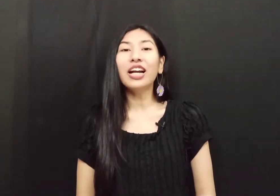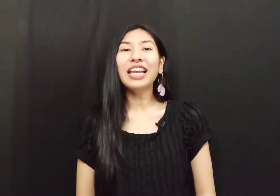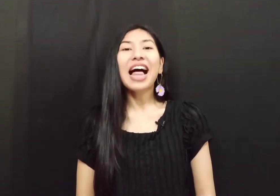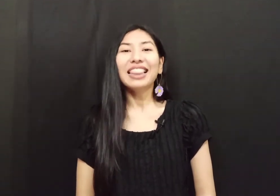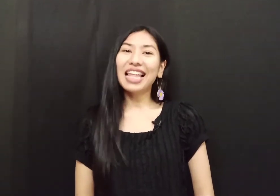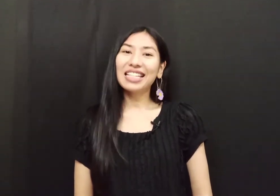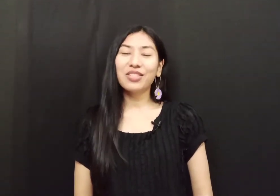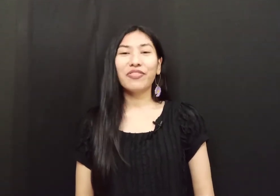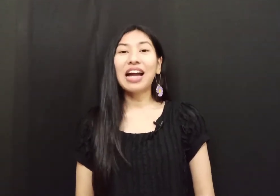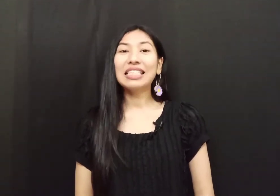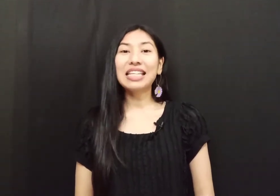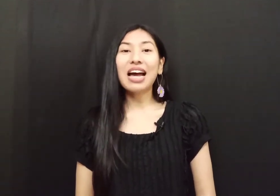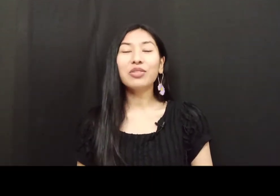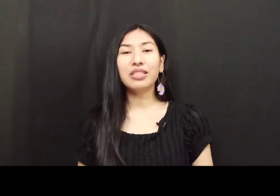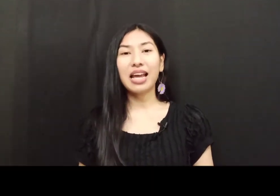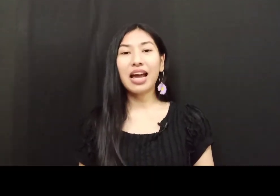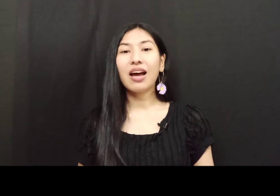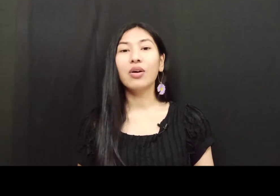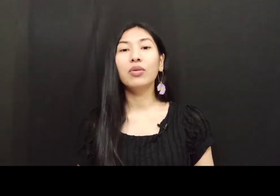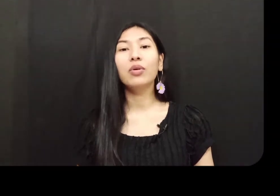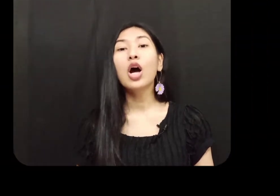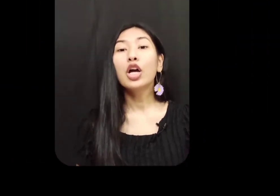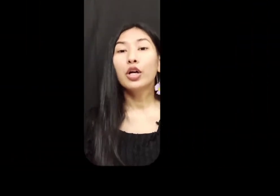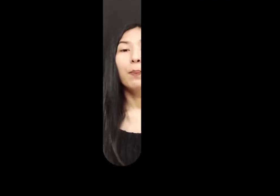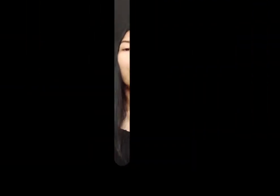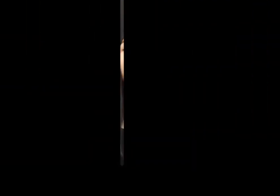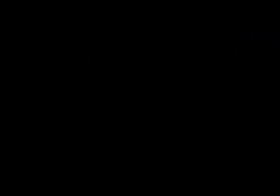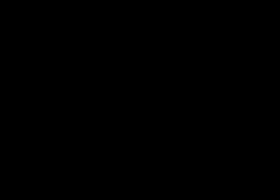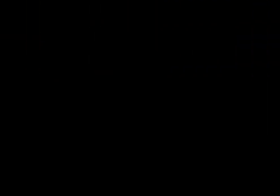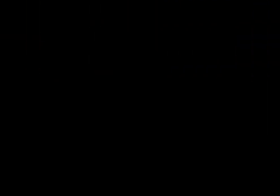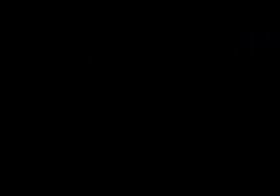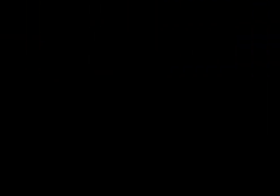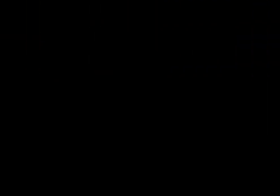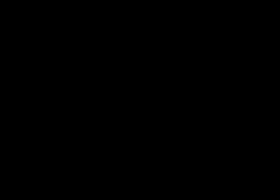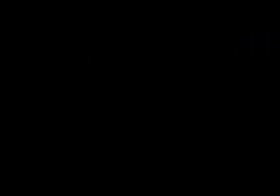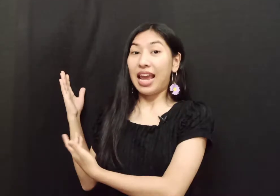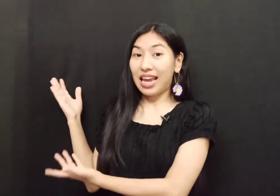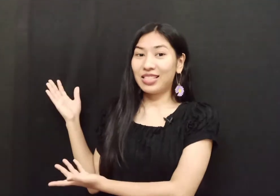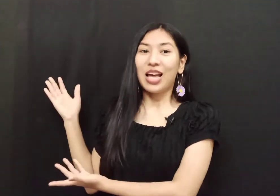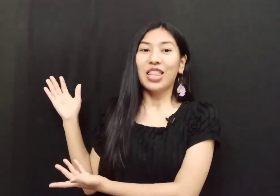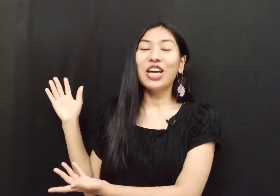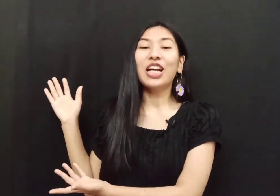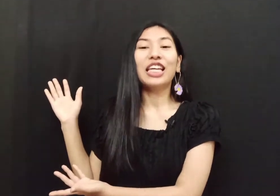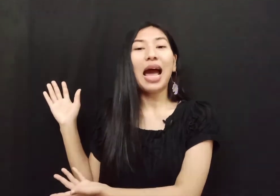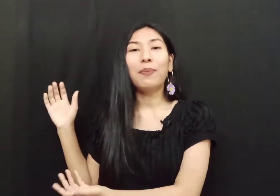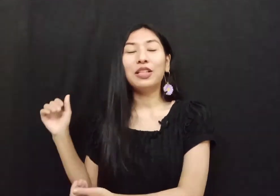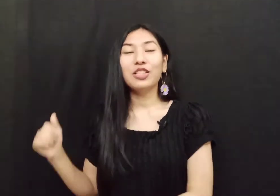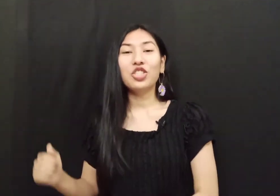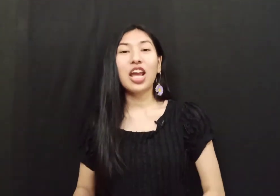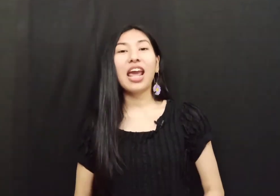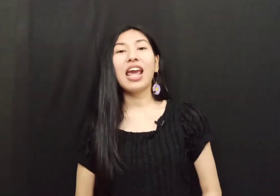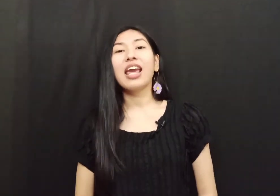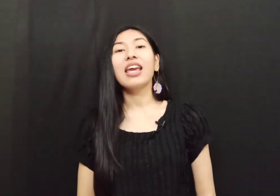learn? Let's find out now. This is the capital